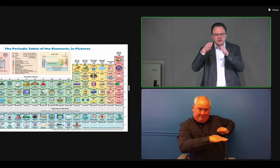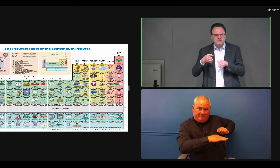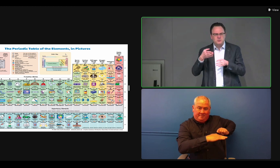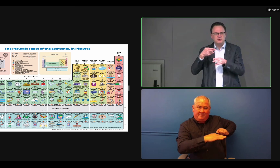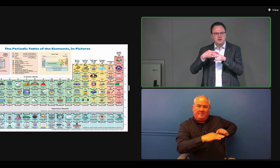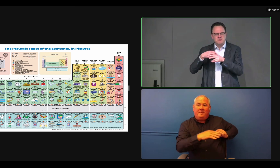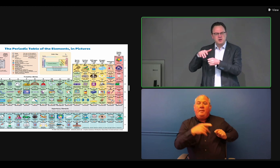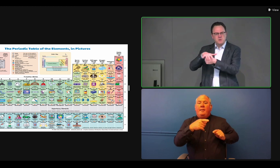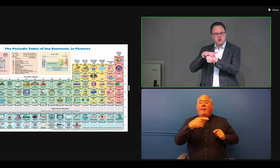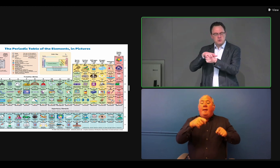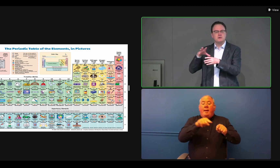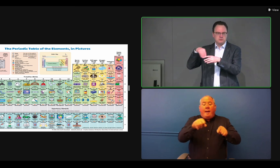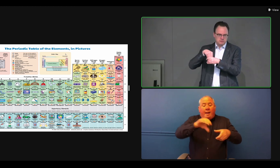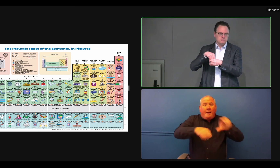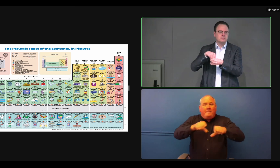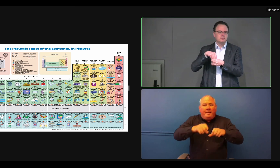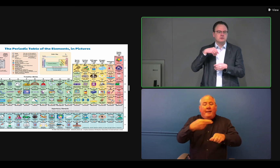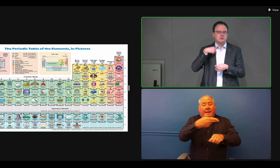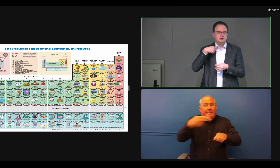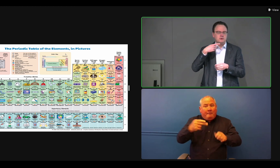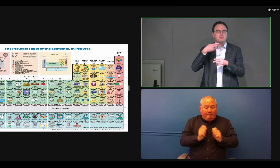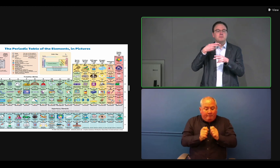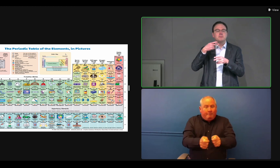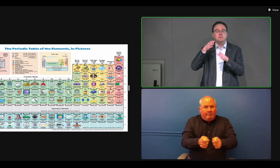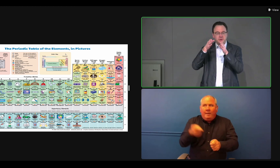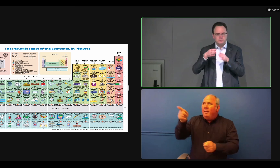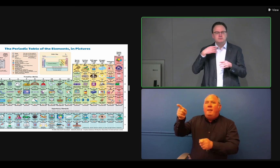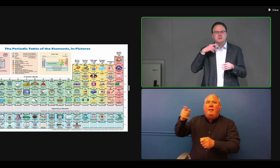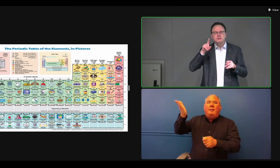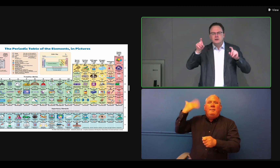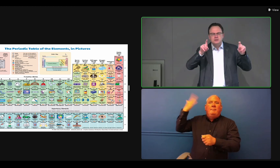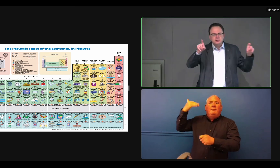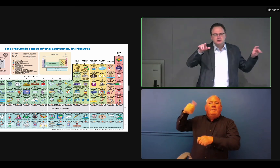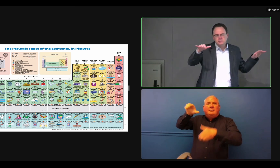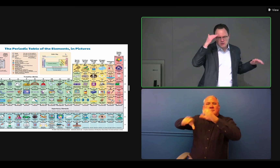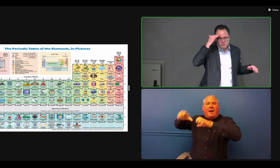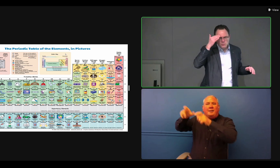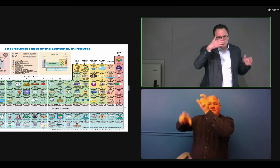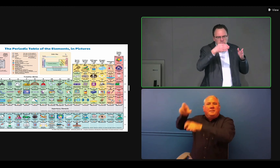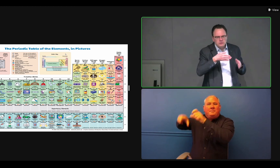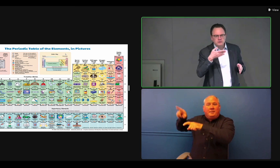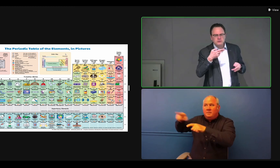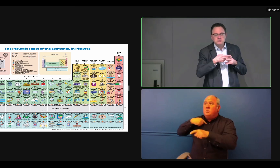If you look at the bottom row, you'll see that there are